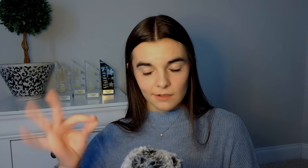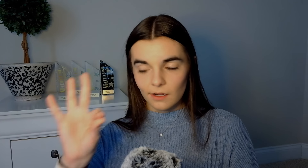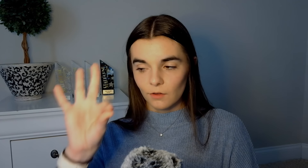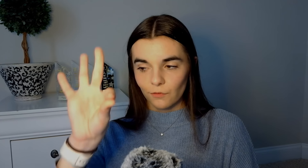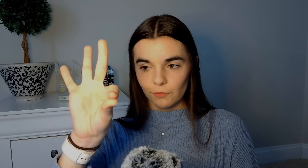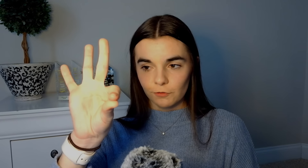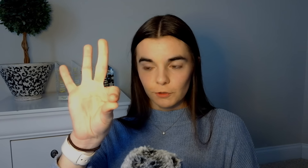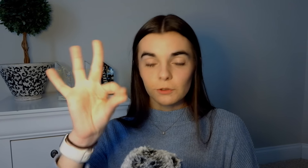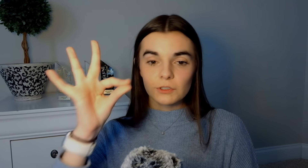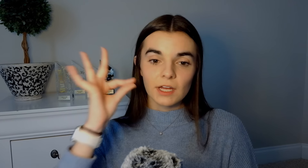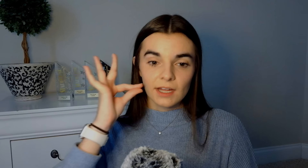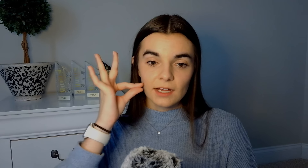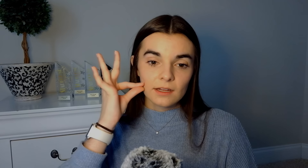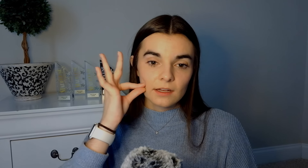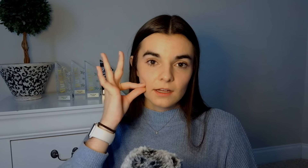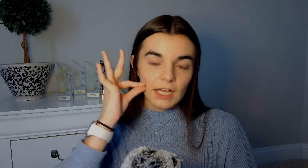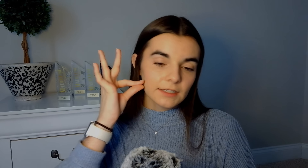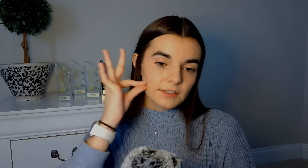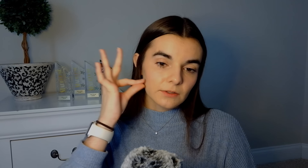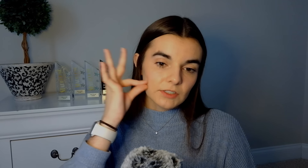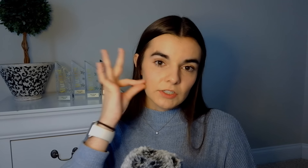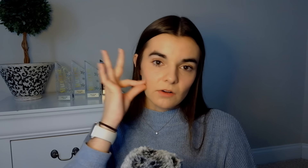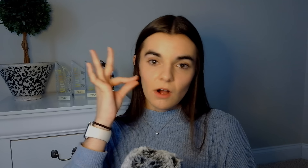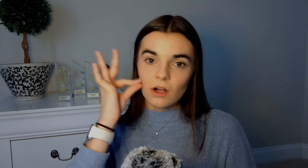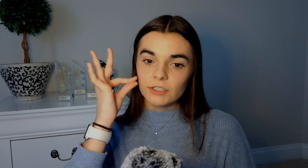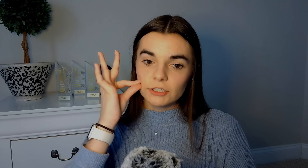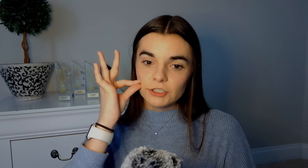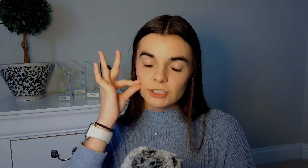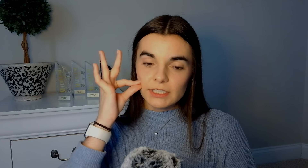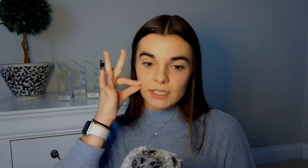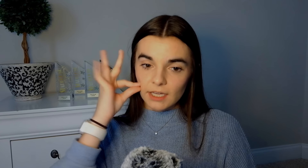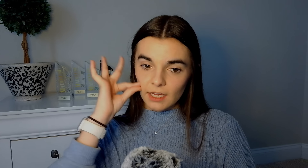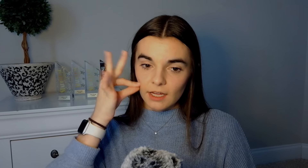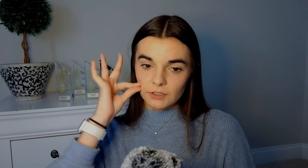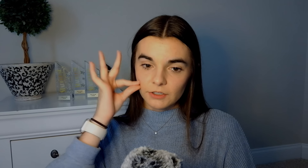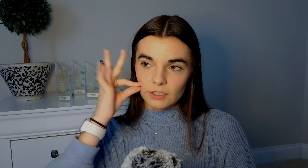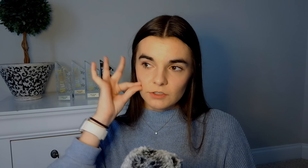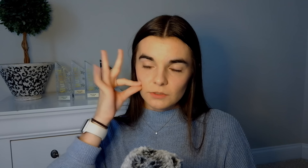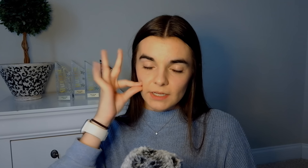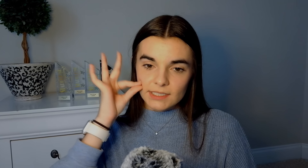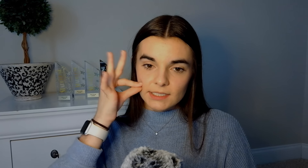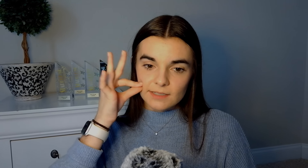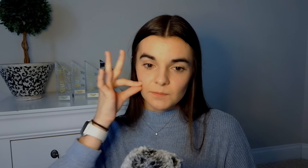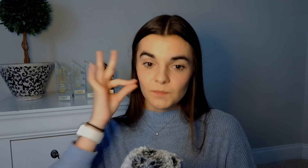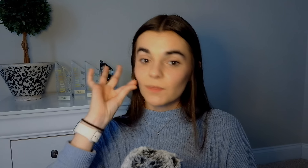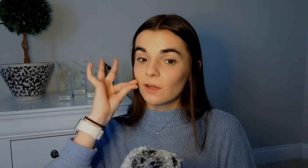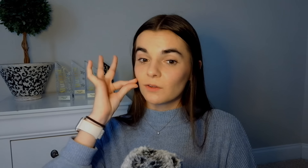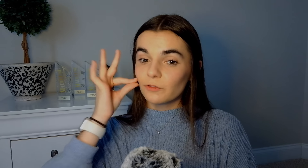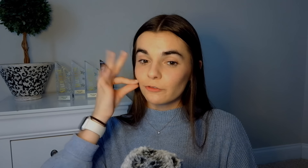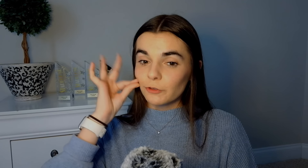of fruit, and it's going to go on your cheek, and you're going to twist.